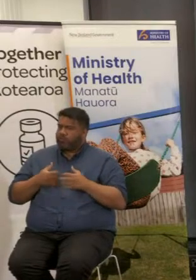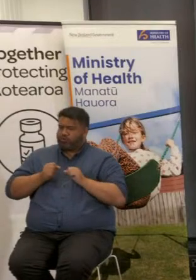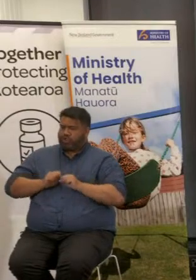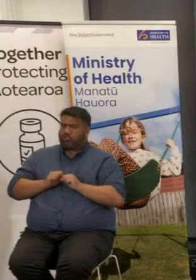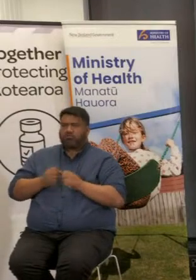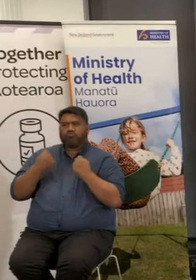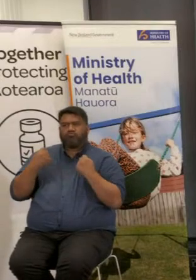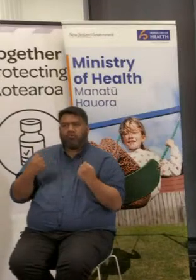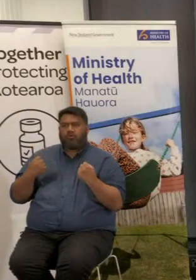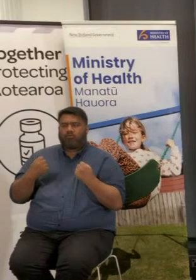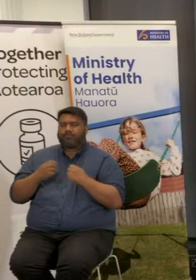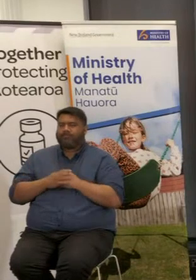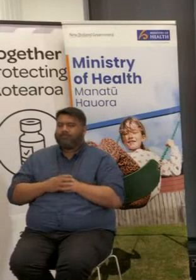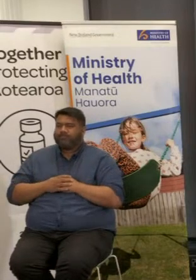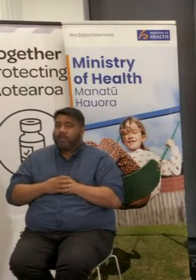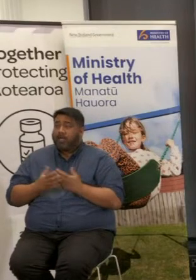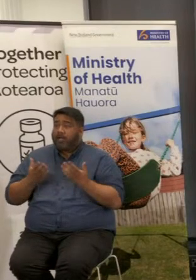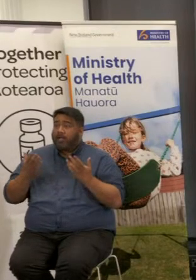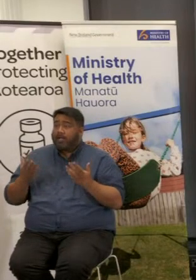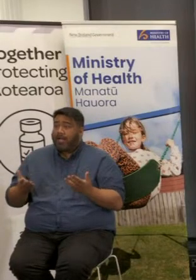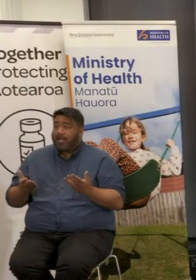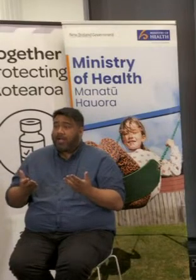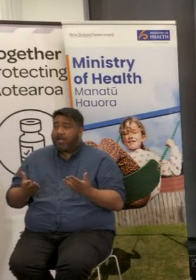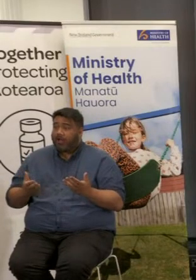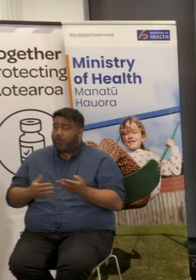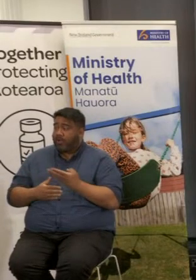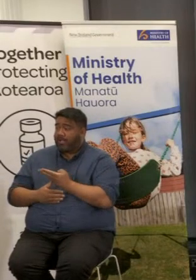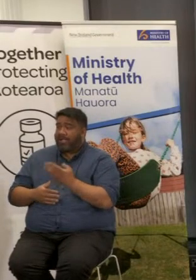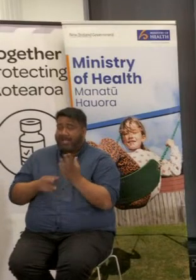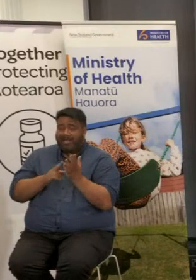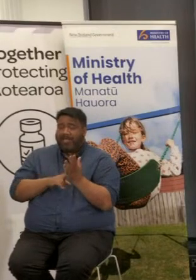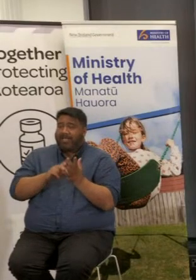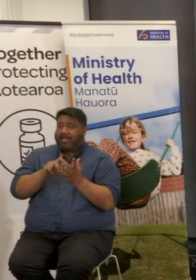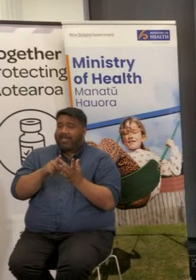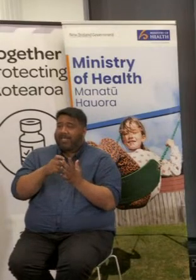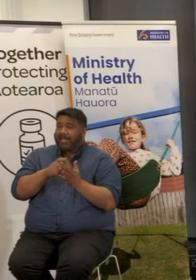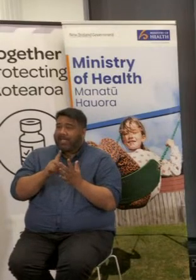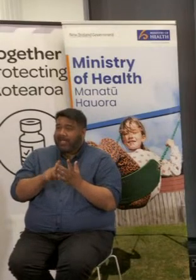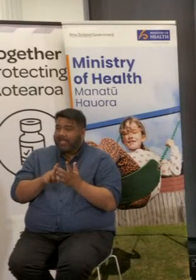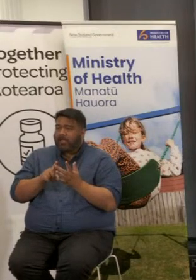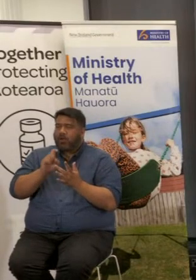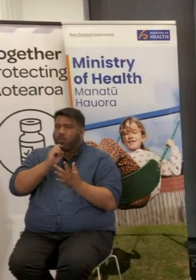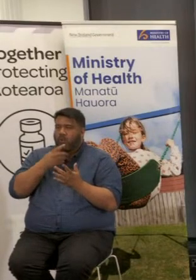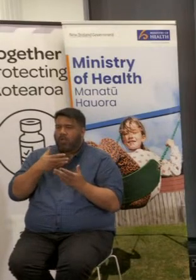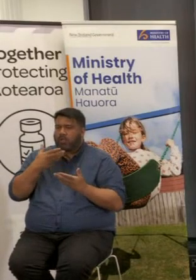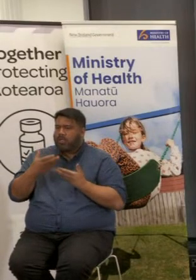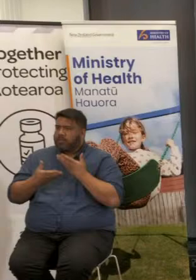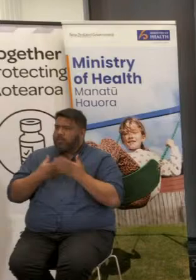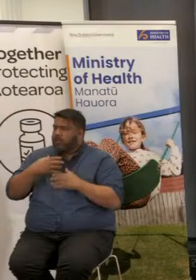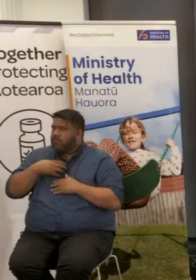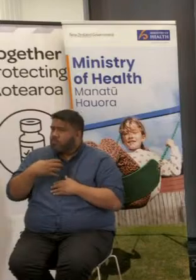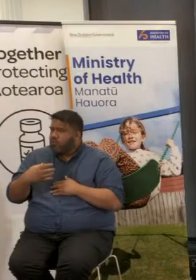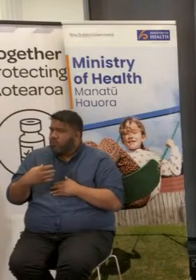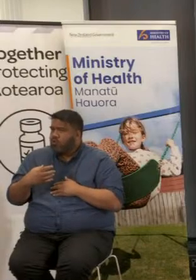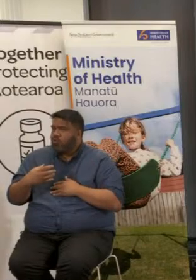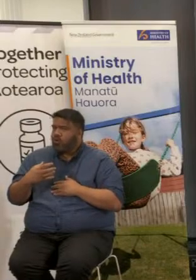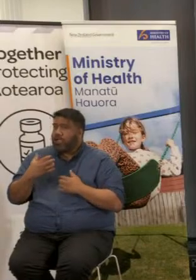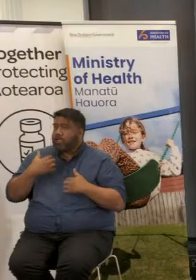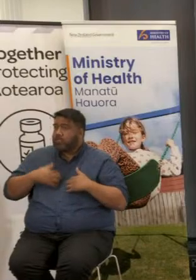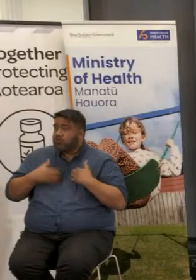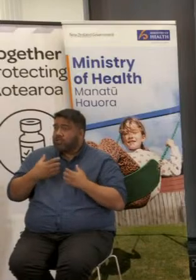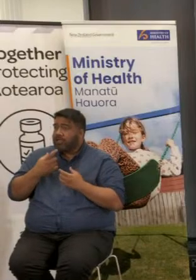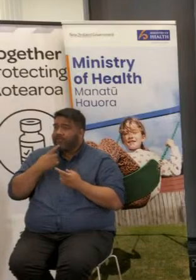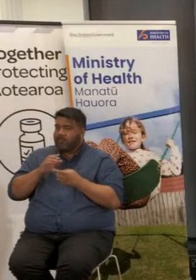what I'm going to do is hand over to Nikki now, who will pick up on this and has got some other really important, very recent data